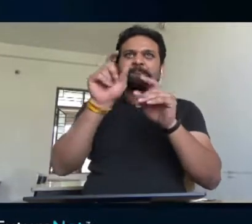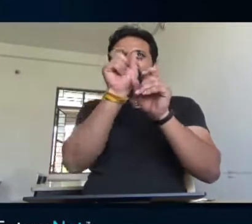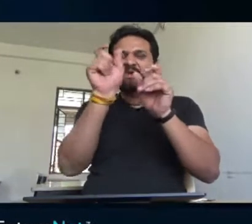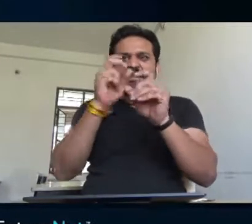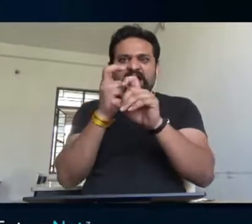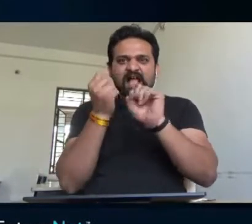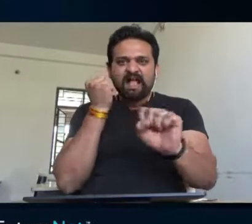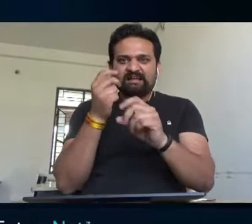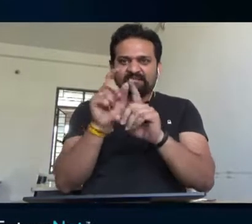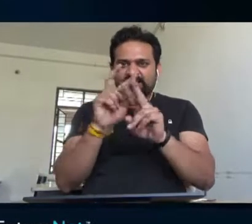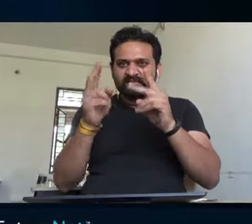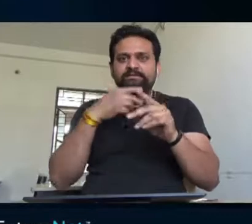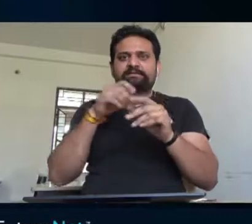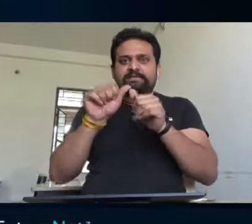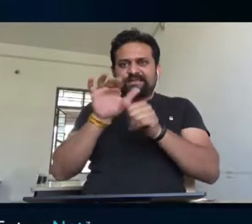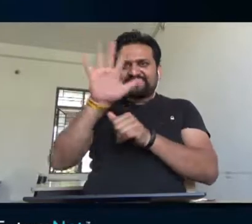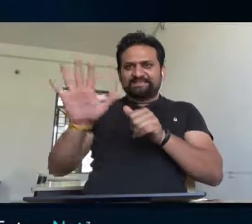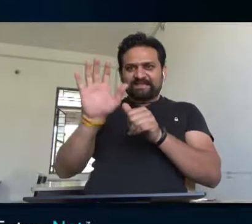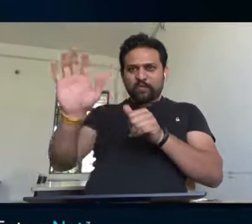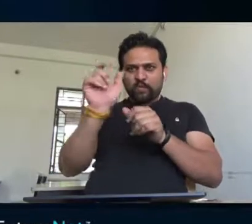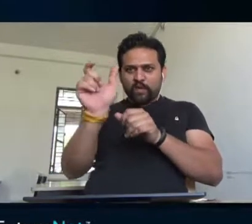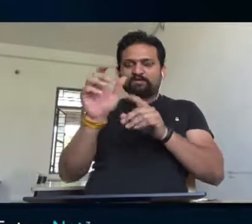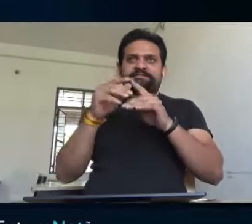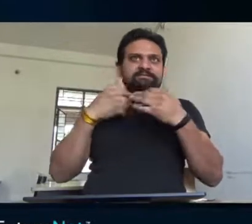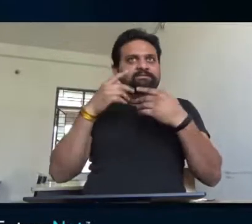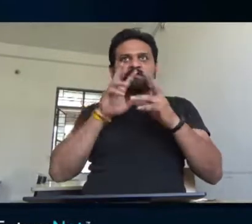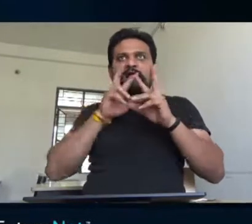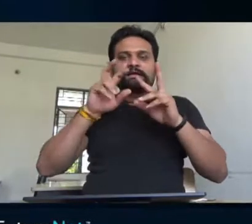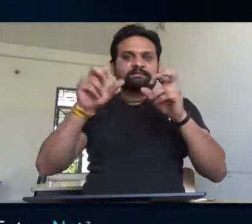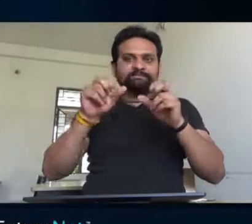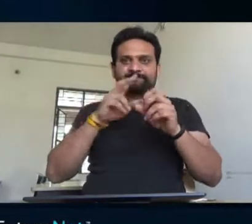them, they are a little bit so Asian background, and I don't want to say it in the wrong